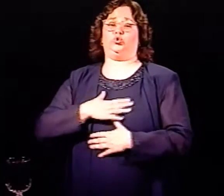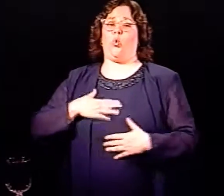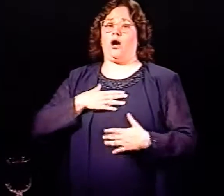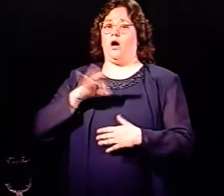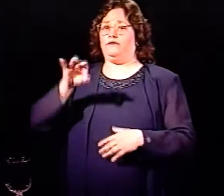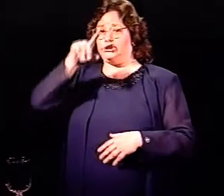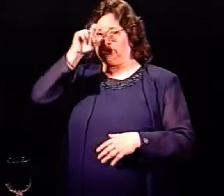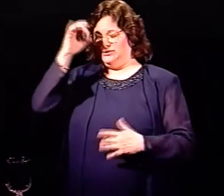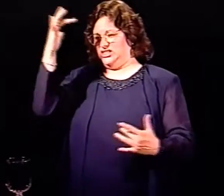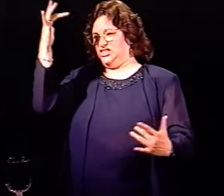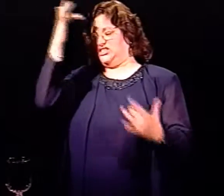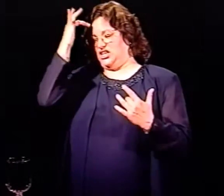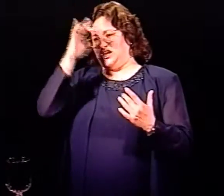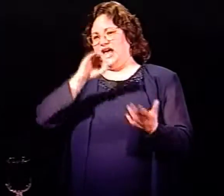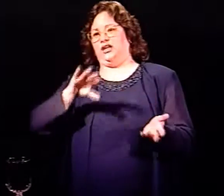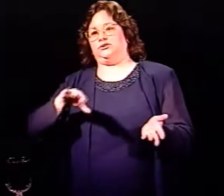Egypt, sickened and died.